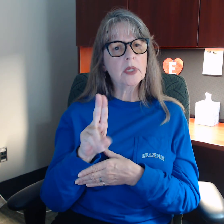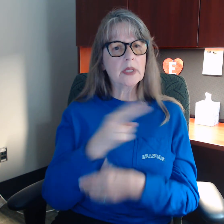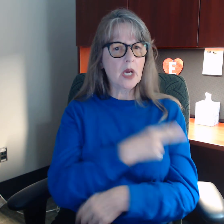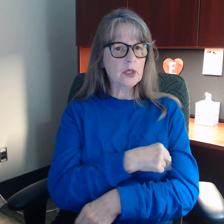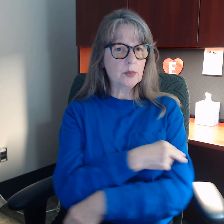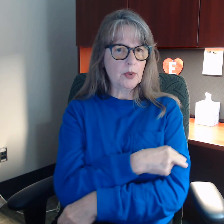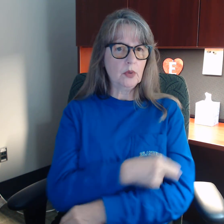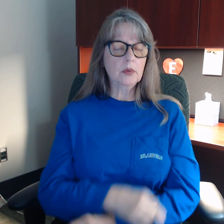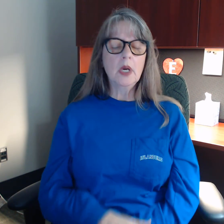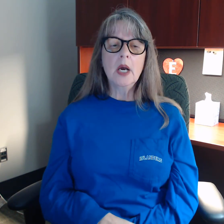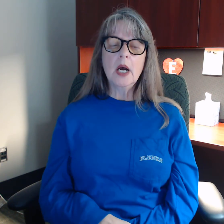the hospital.